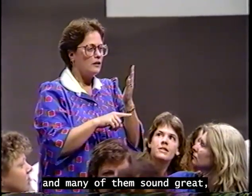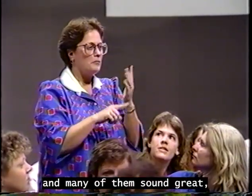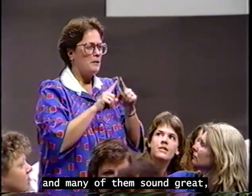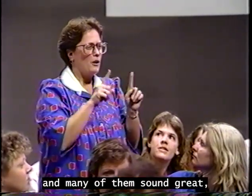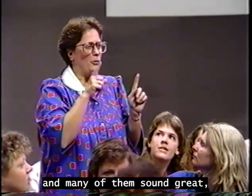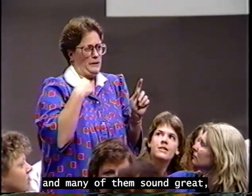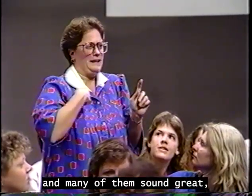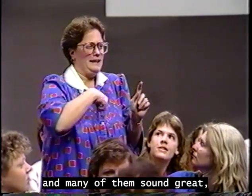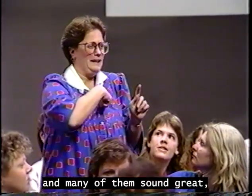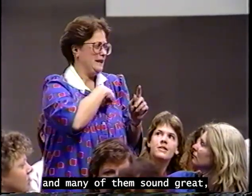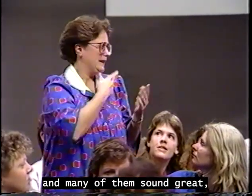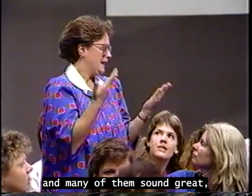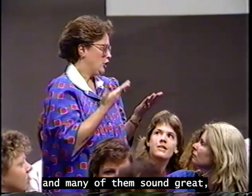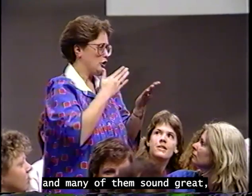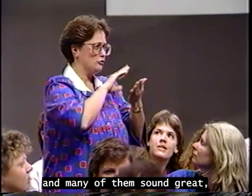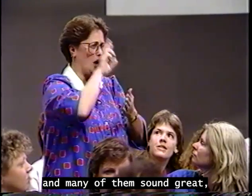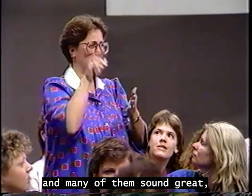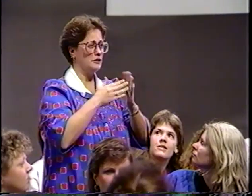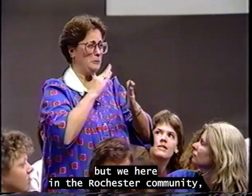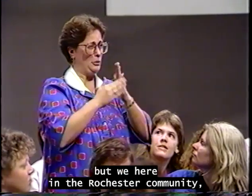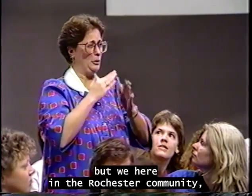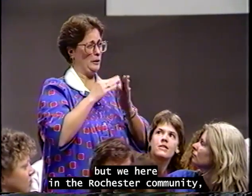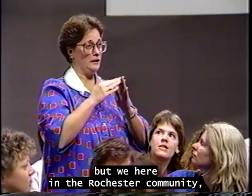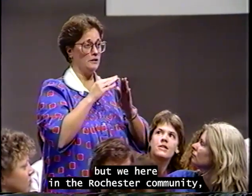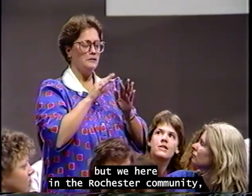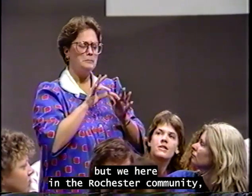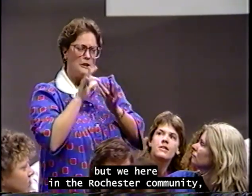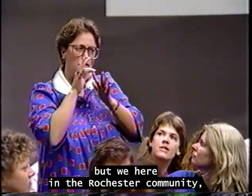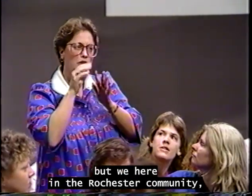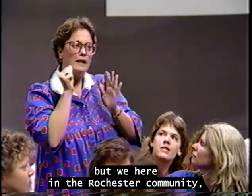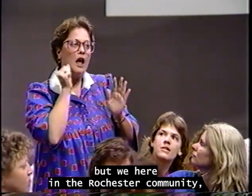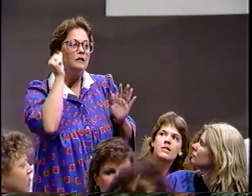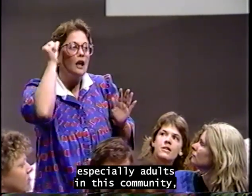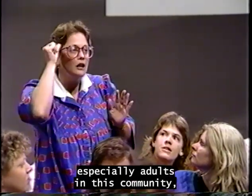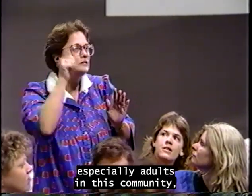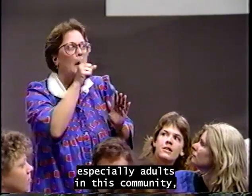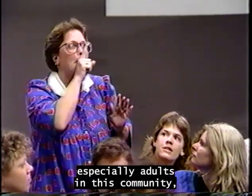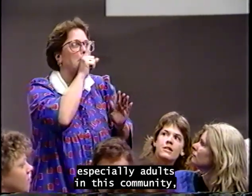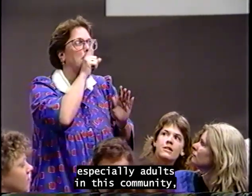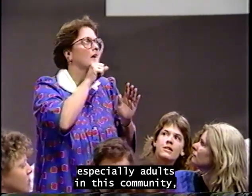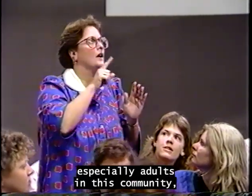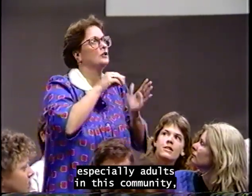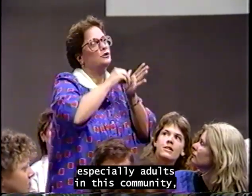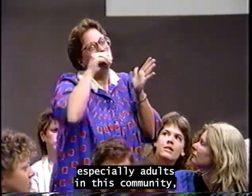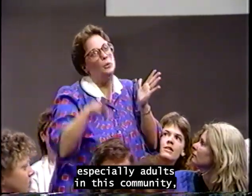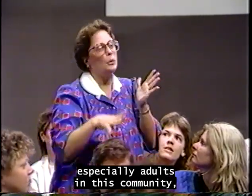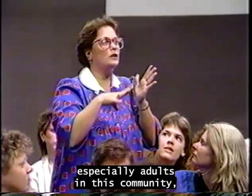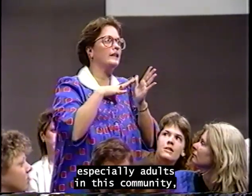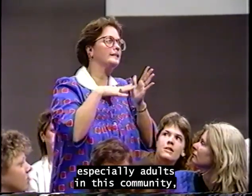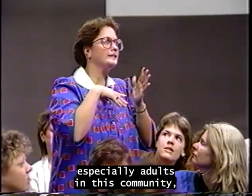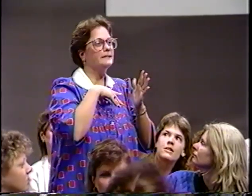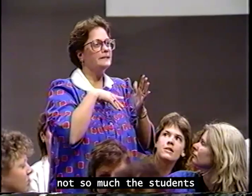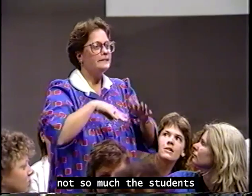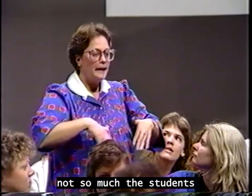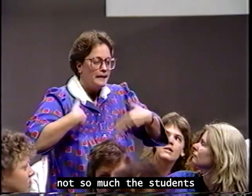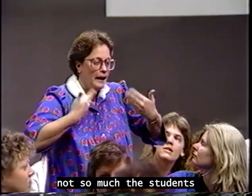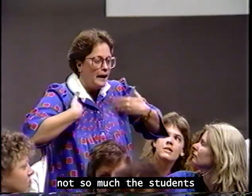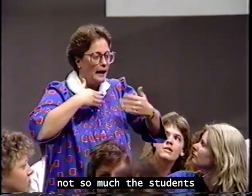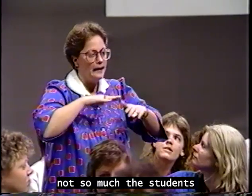And many of them sound great. But we here in the Rochester community, especially adults in this community, not so much the